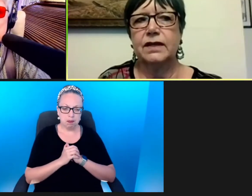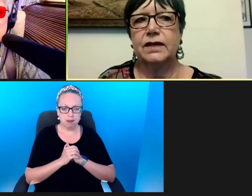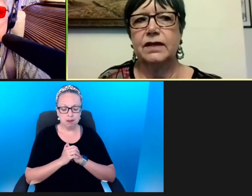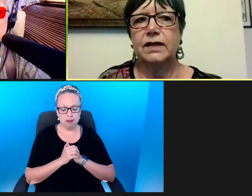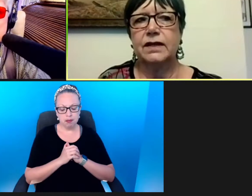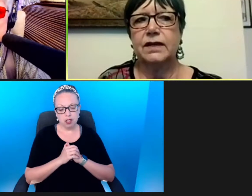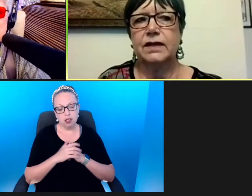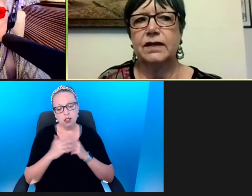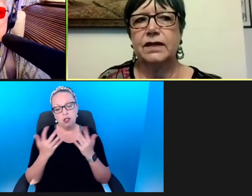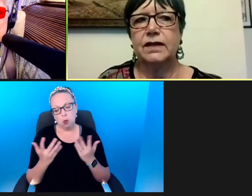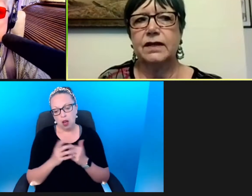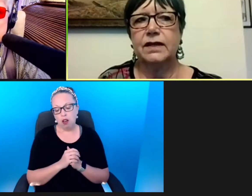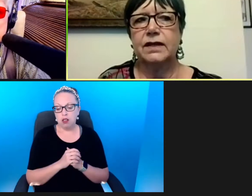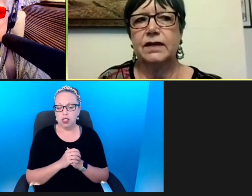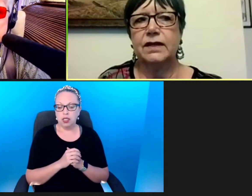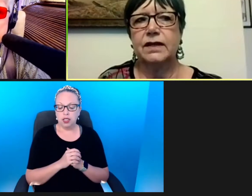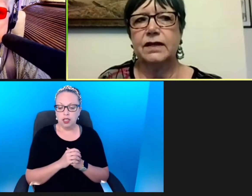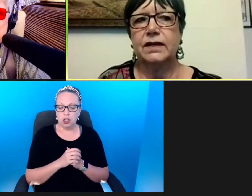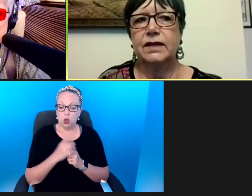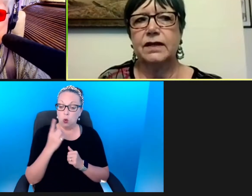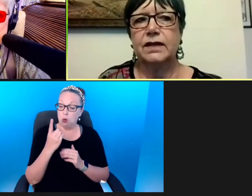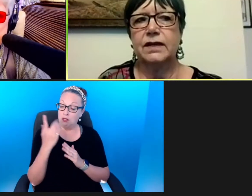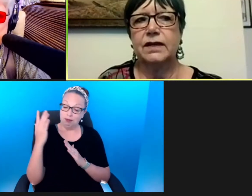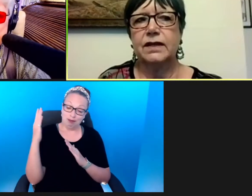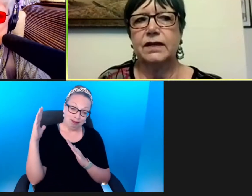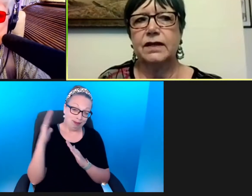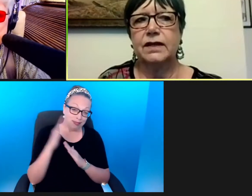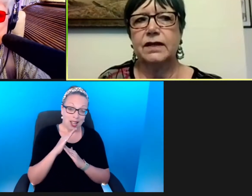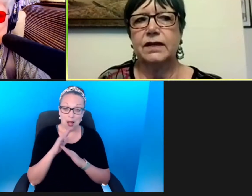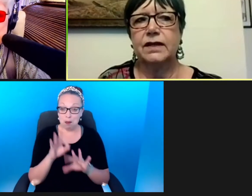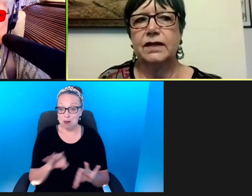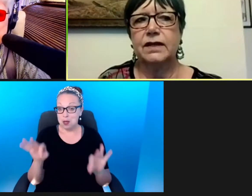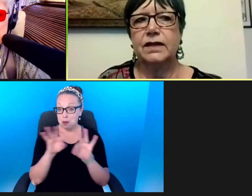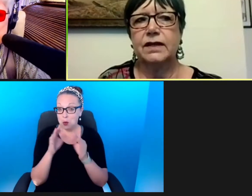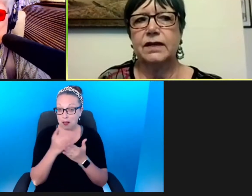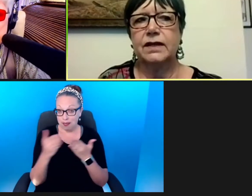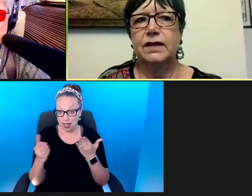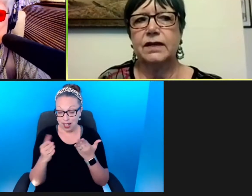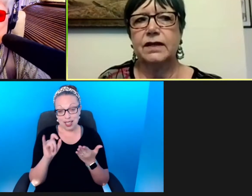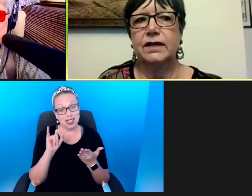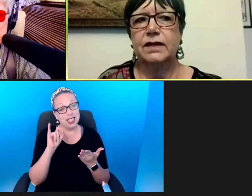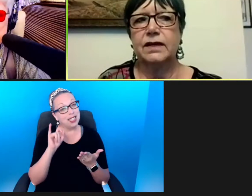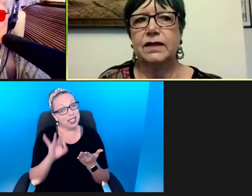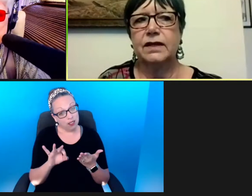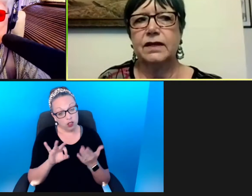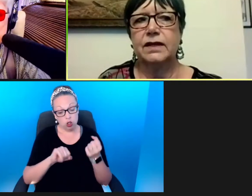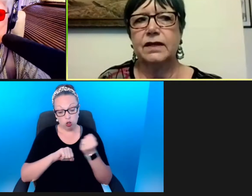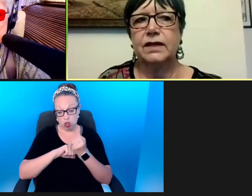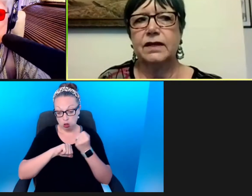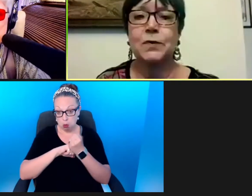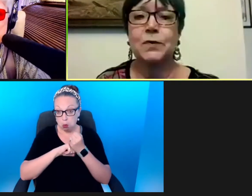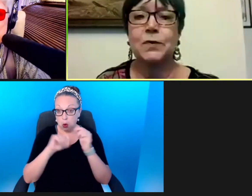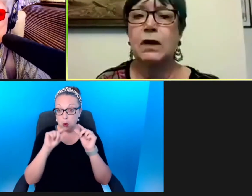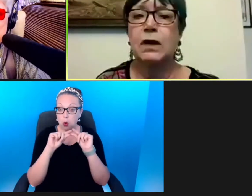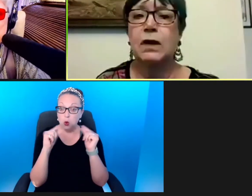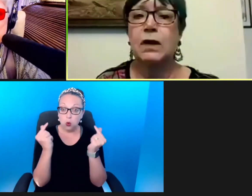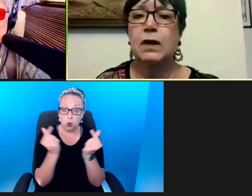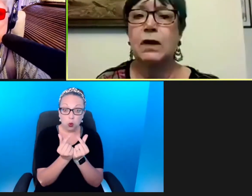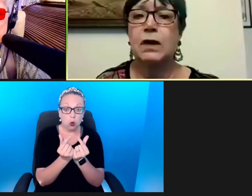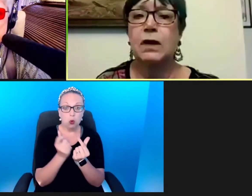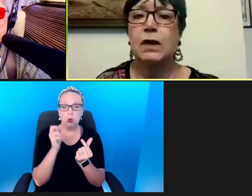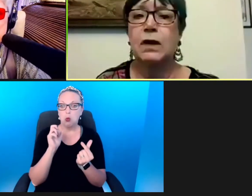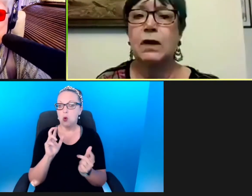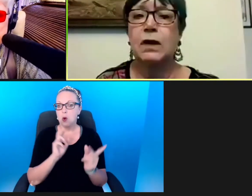I think one of the biggest things is, if there is a support group, or if there are